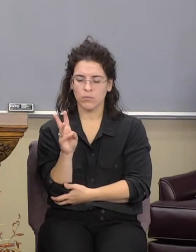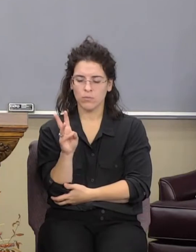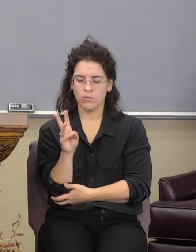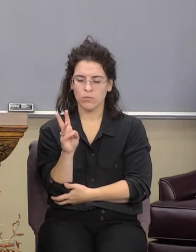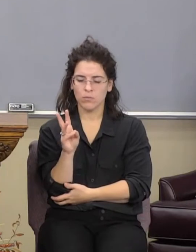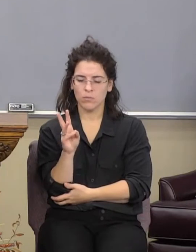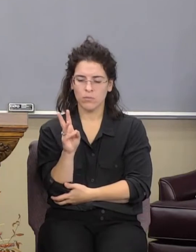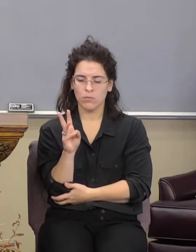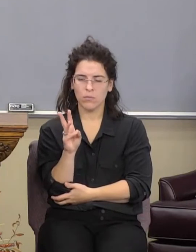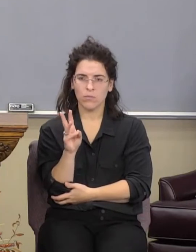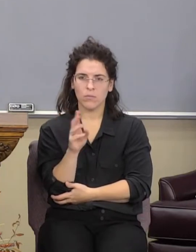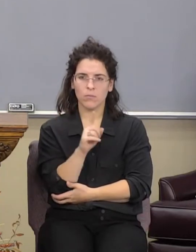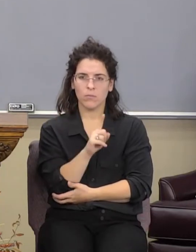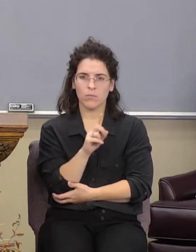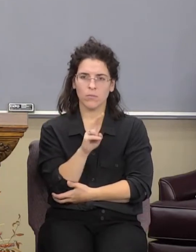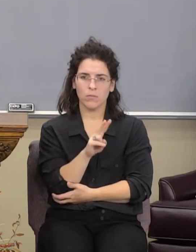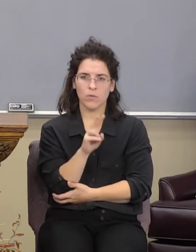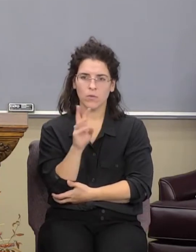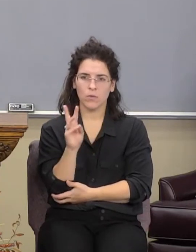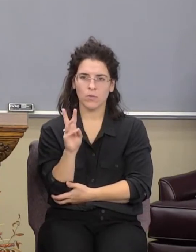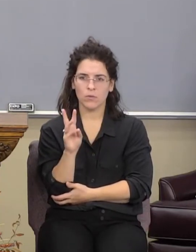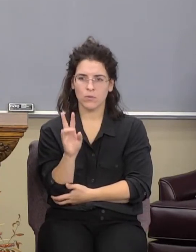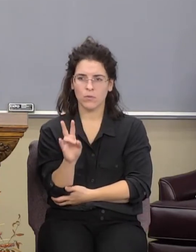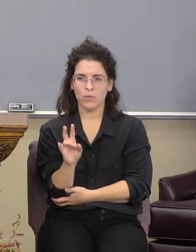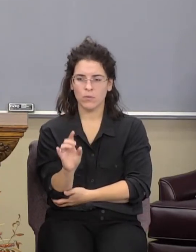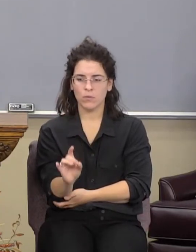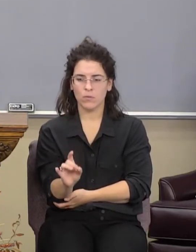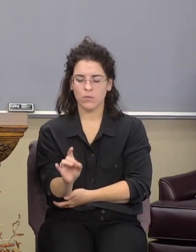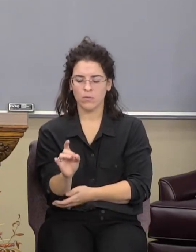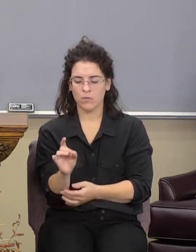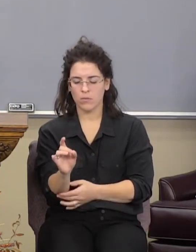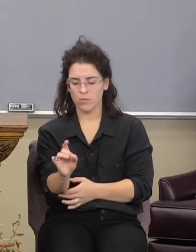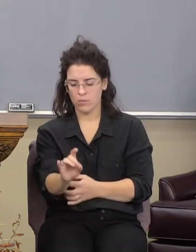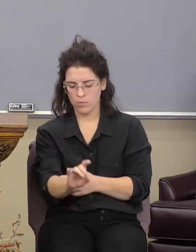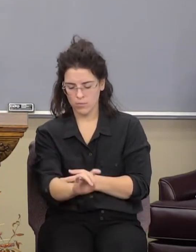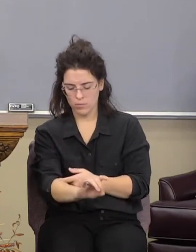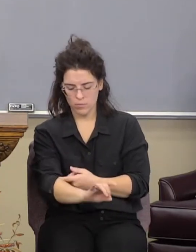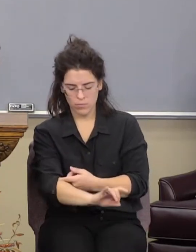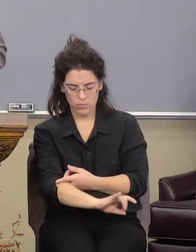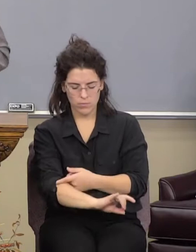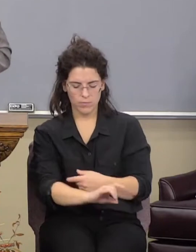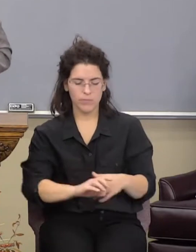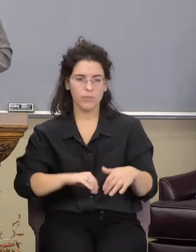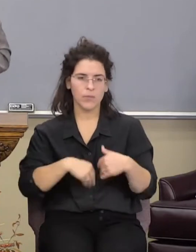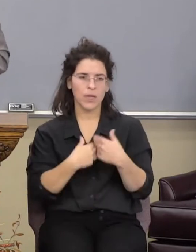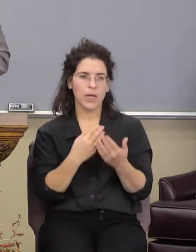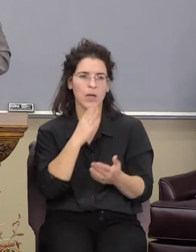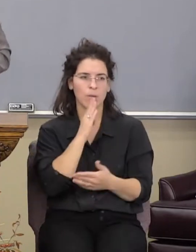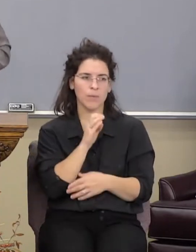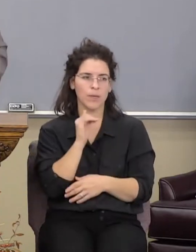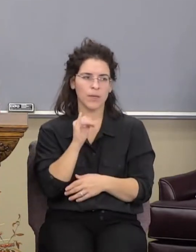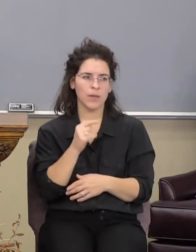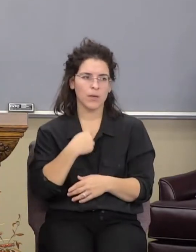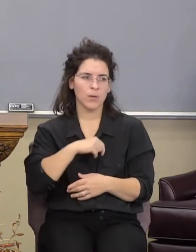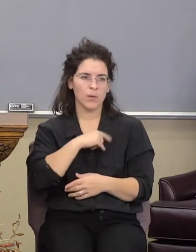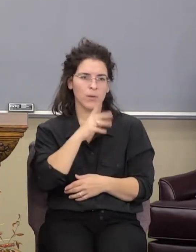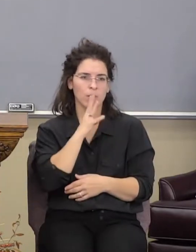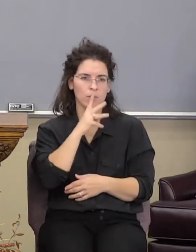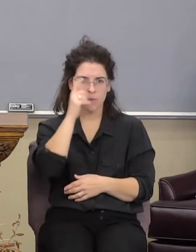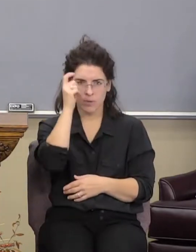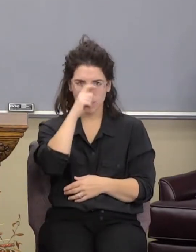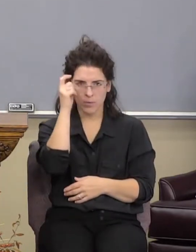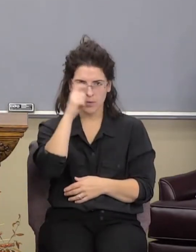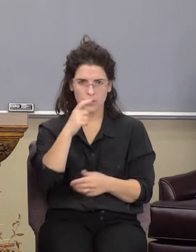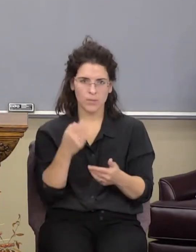reading on down through verse 8. 1 Corinthians chapter 2, beginning at verse 6, "Howbeit, we speak wisdom among